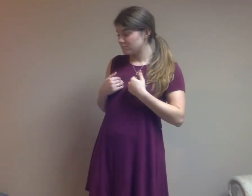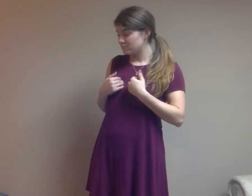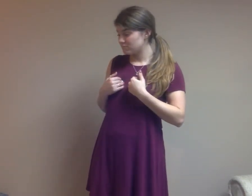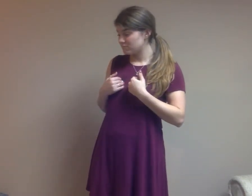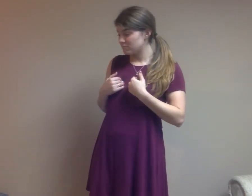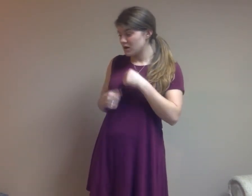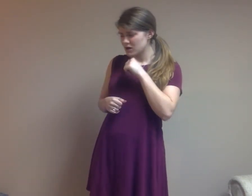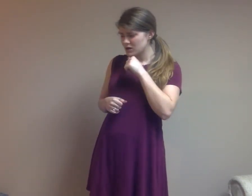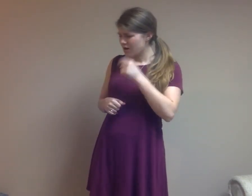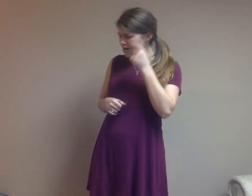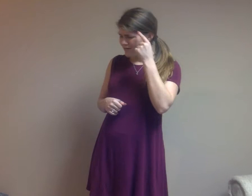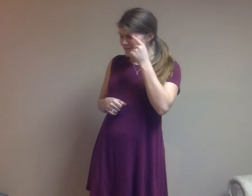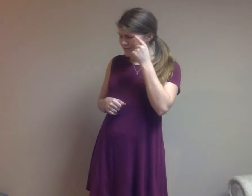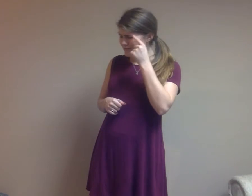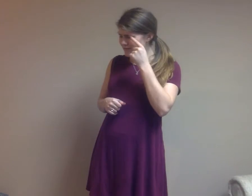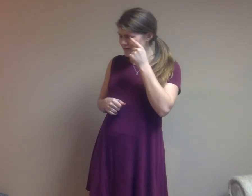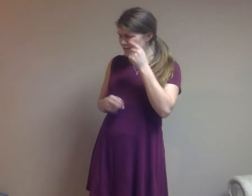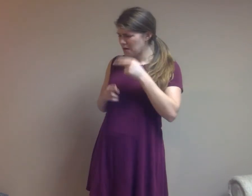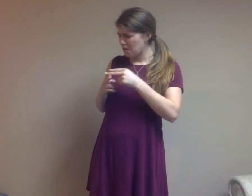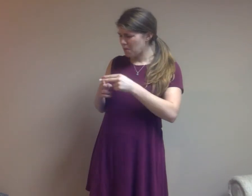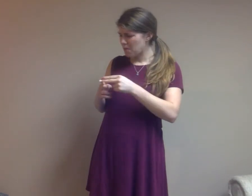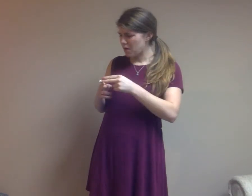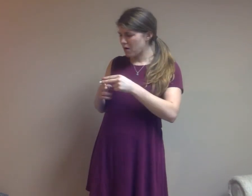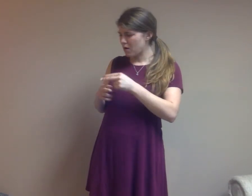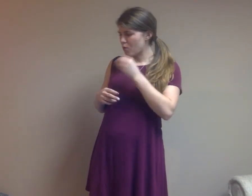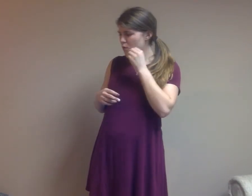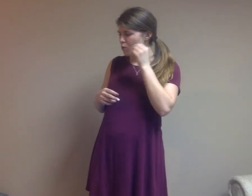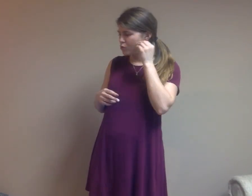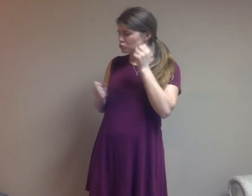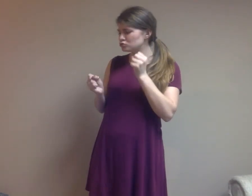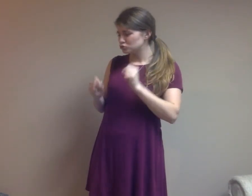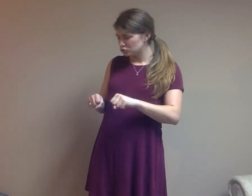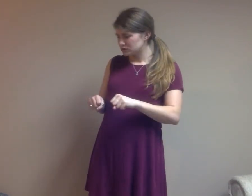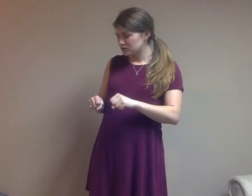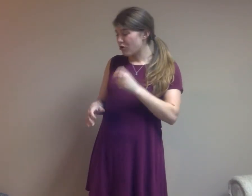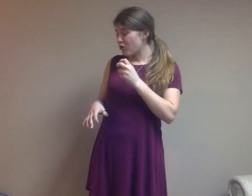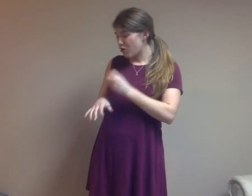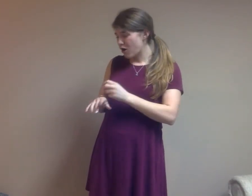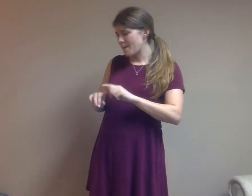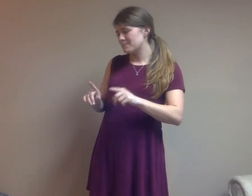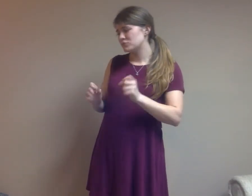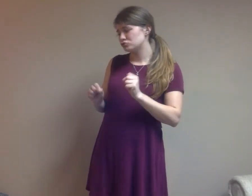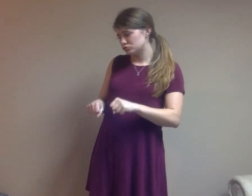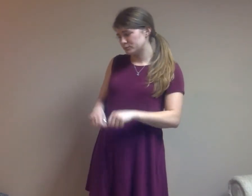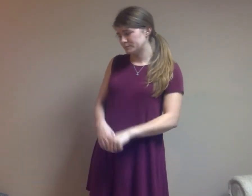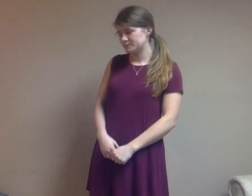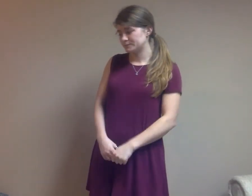Yeah? But you have to try. So you're going to try and go to sleep? Yeah. Yeah? Okay. Try not to be upset.